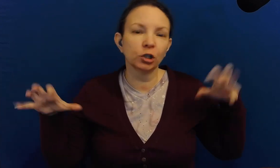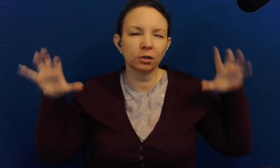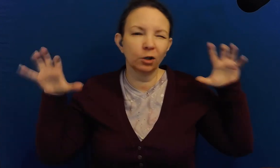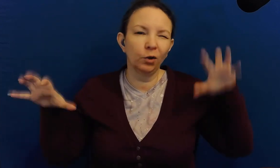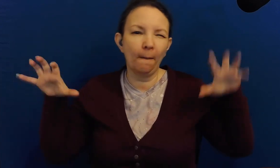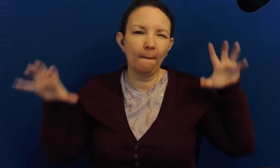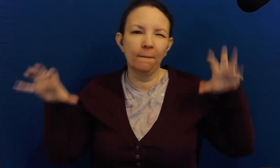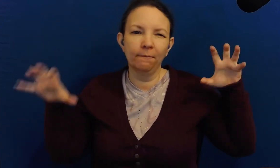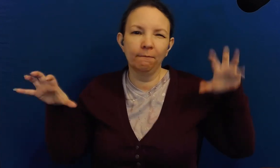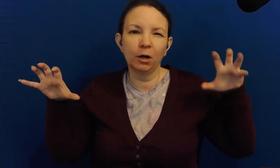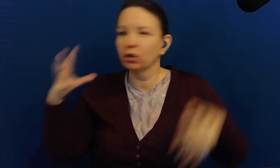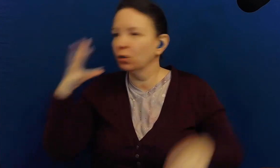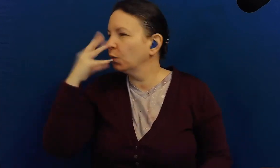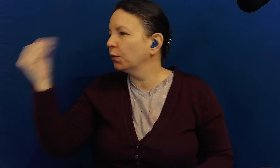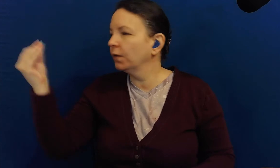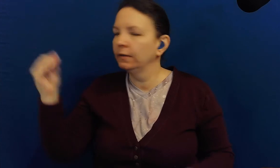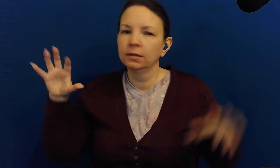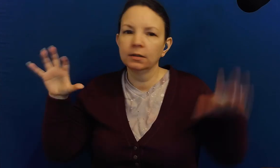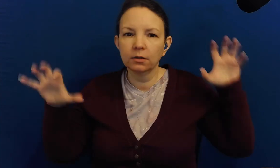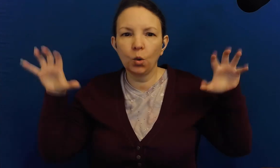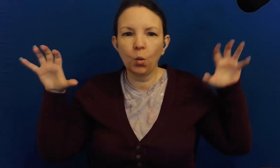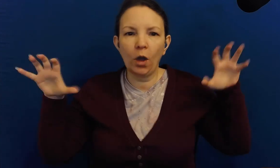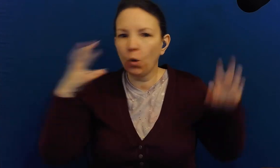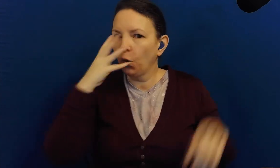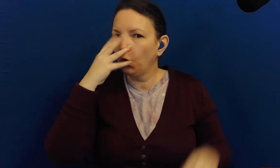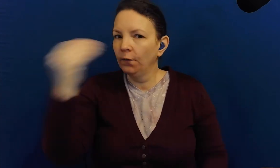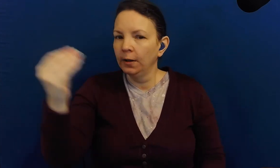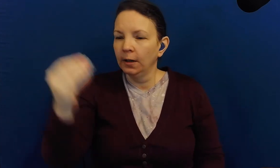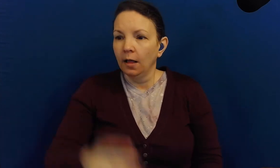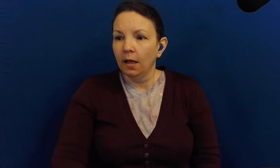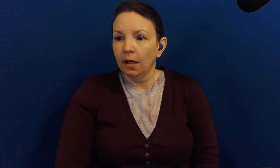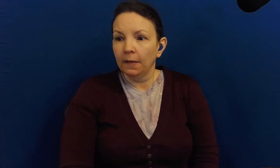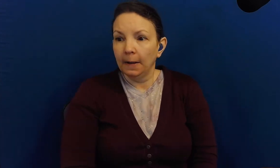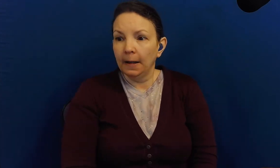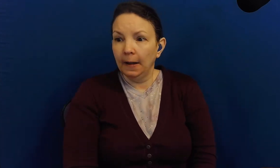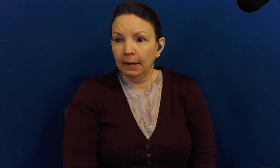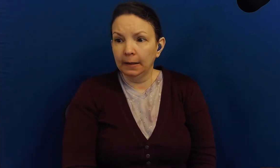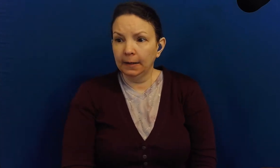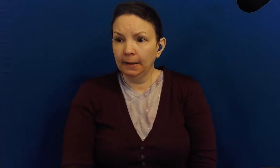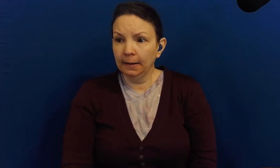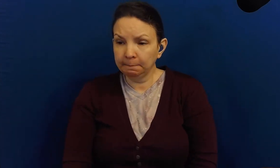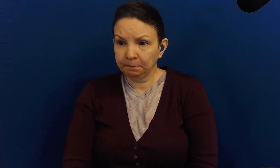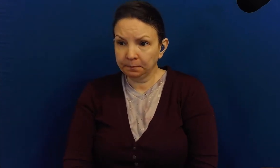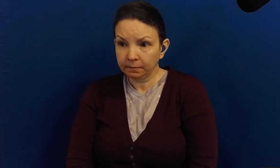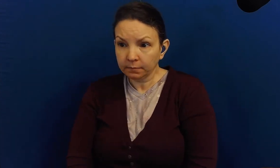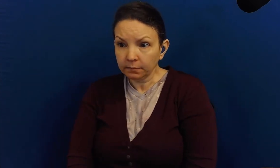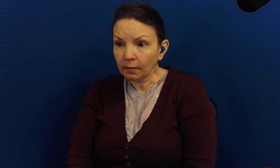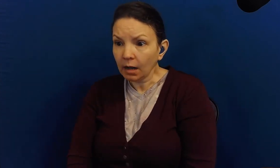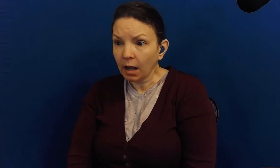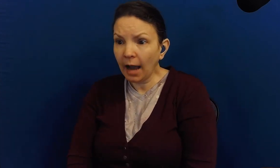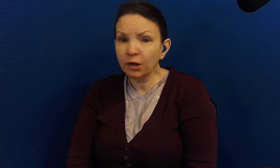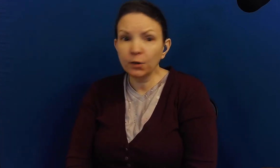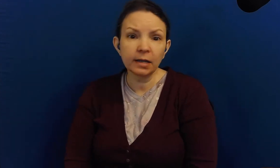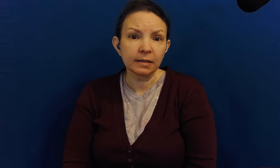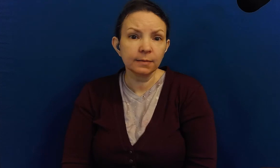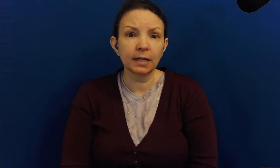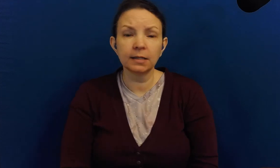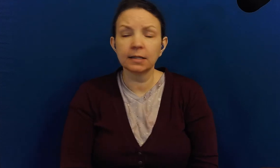go monster wolf. So werewolf. And I do got some sentences I'm going